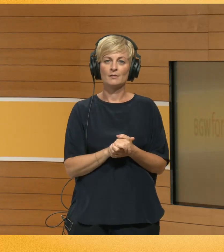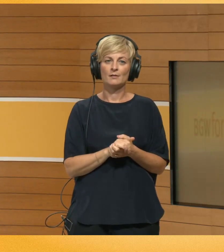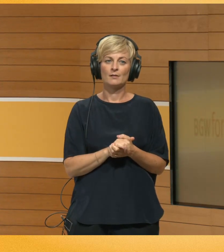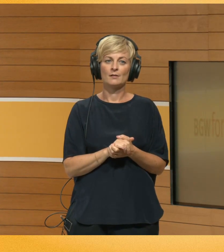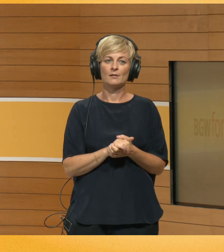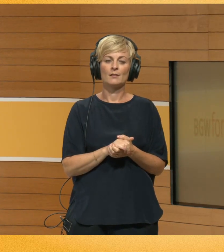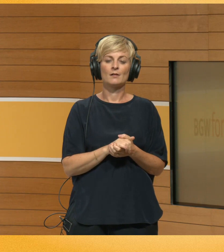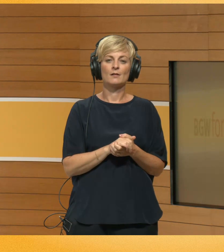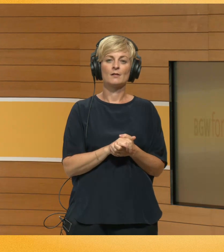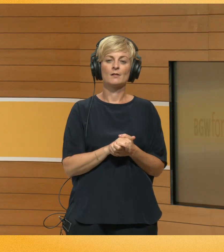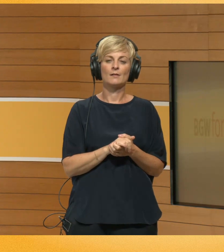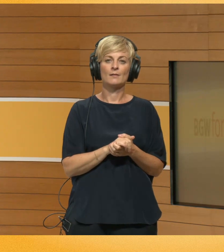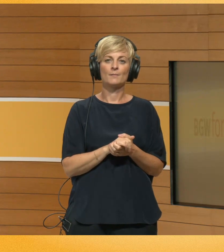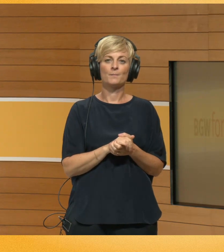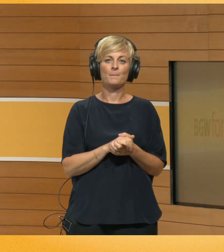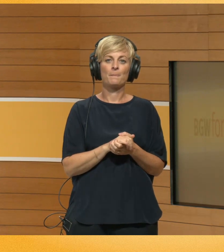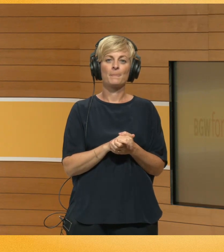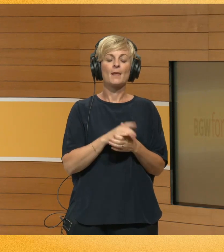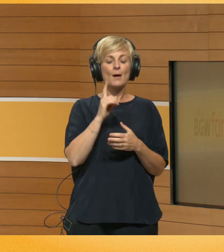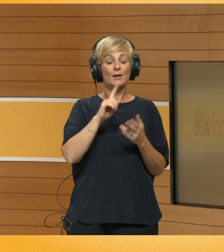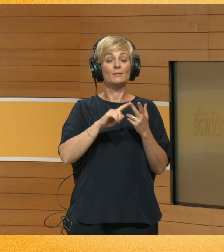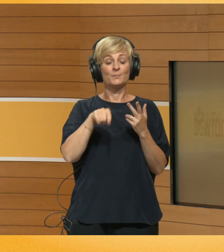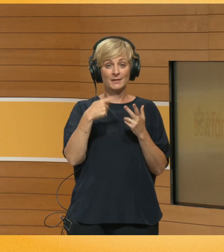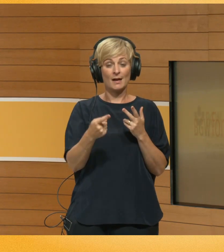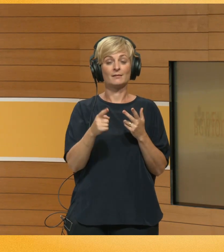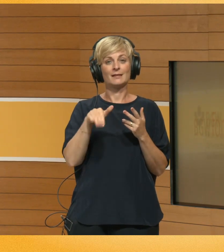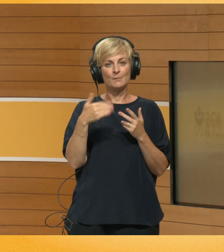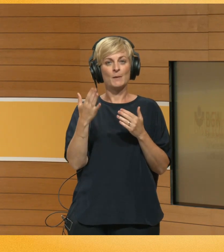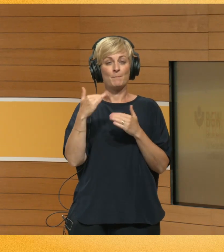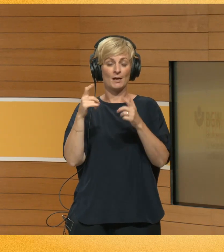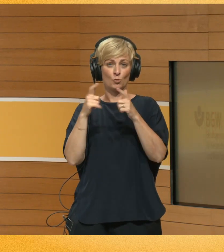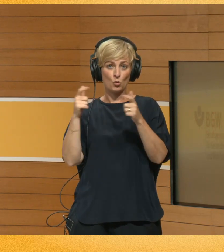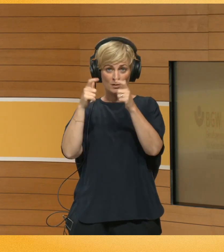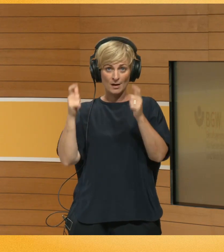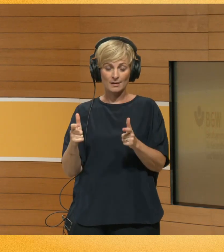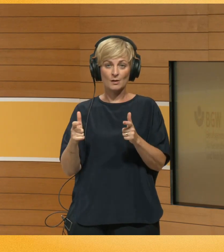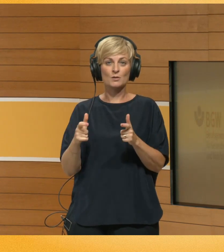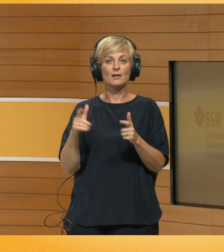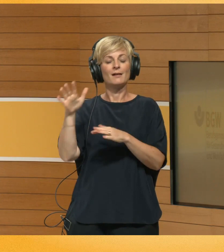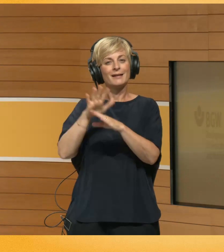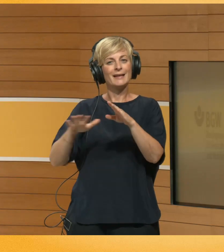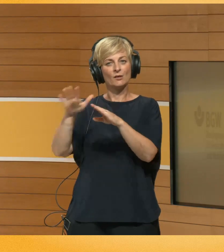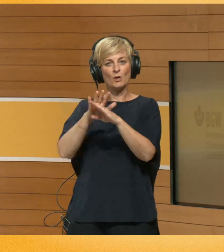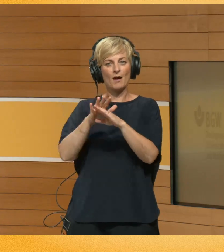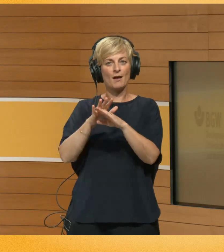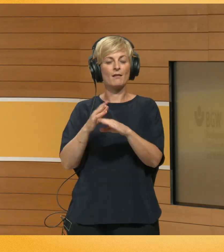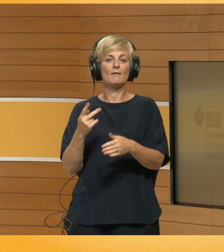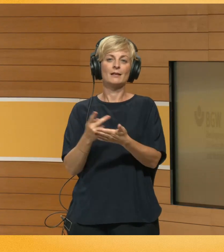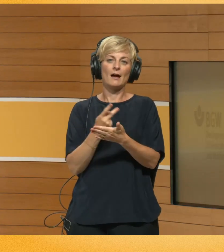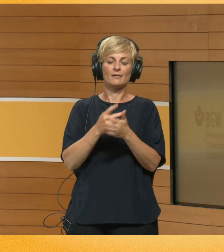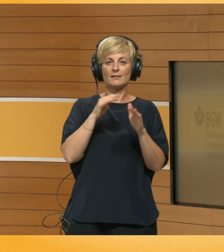level facilities. So Ghana currently has 16 regions, and then the goal is that we have 16